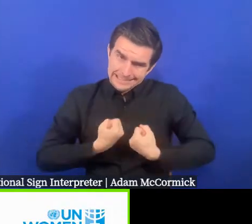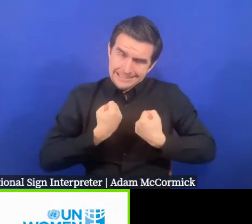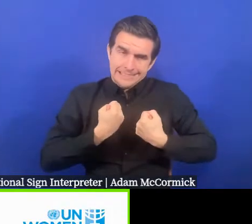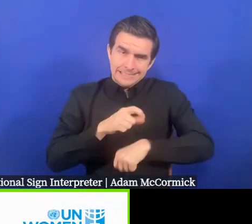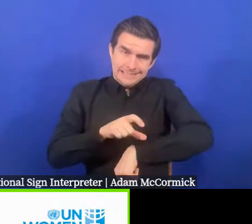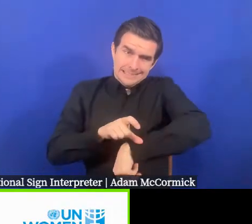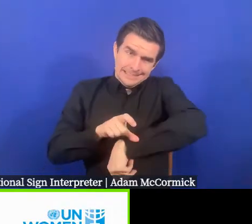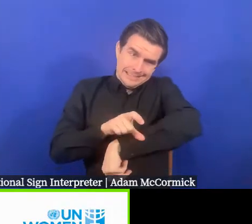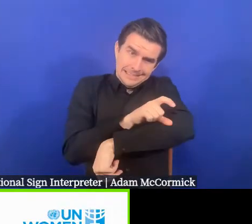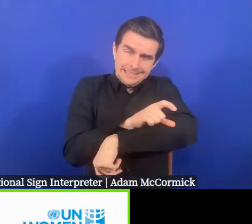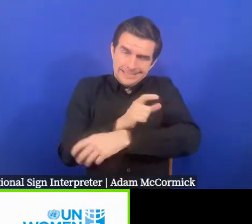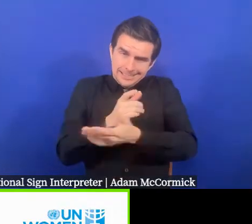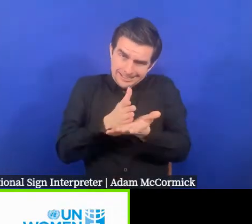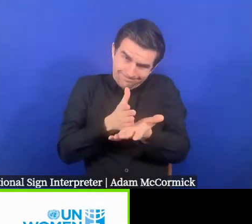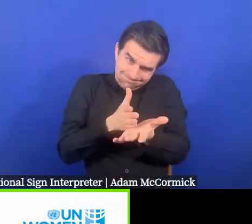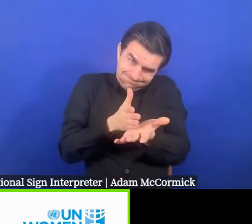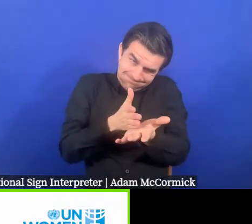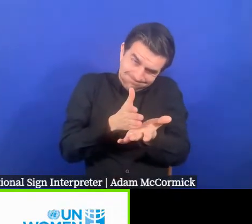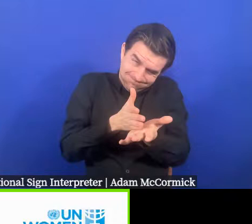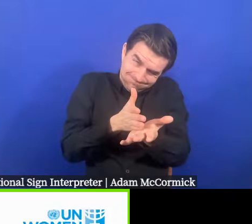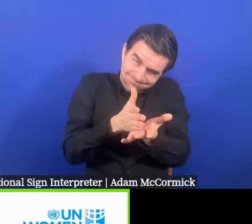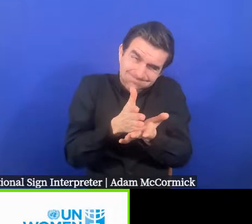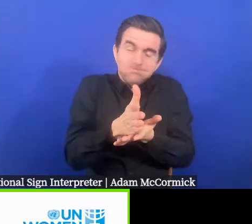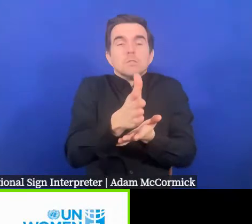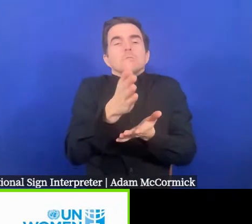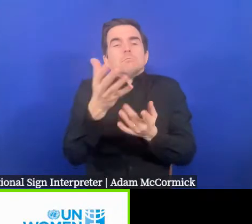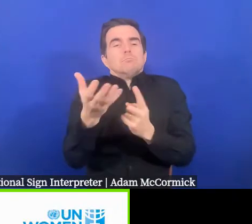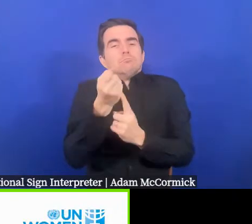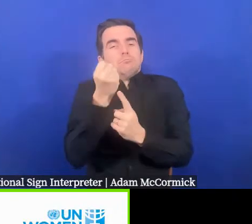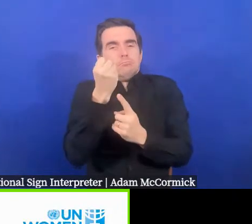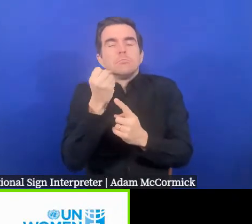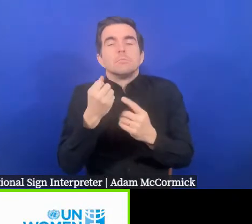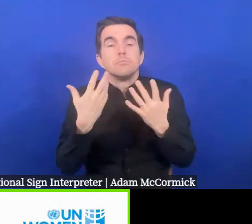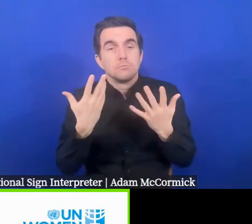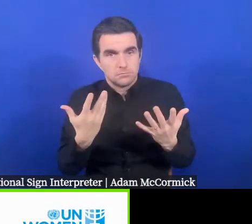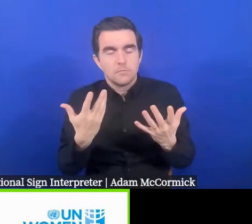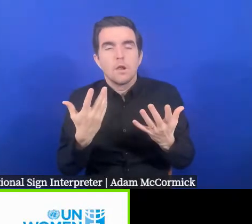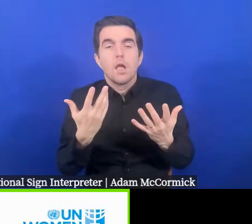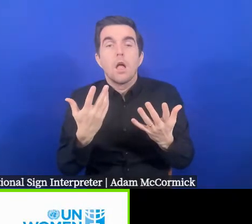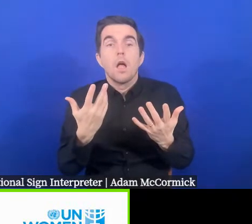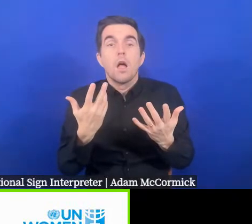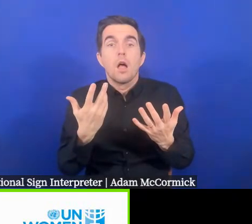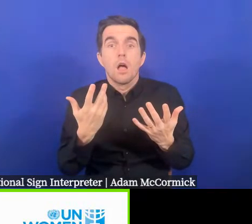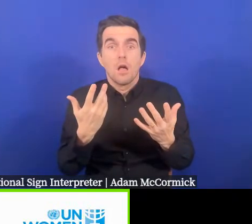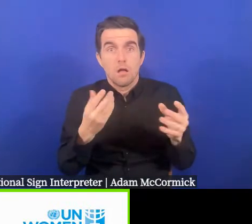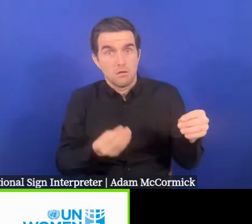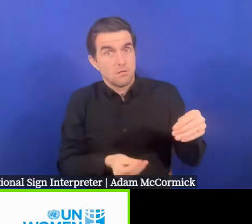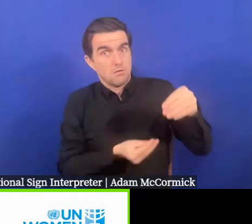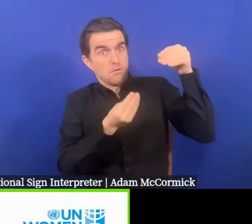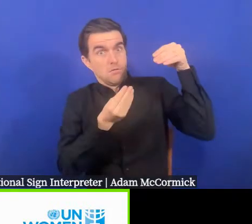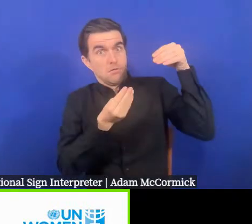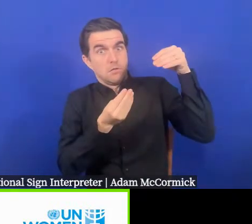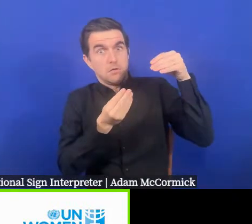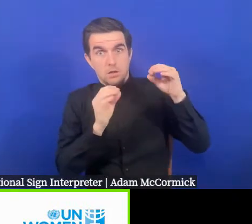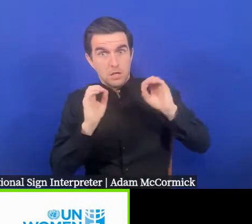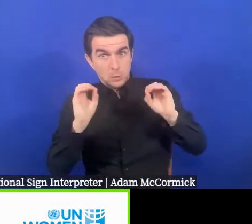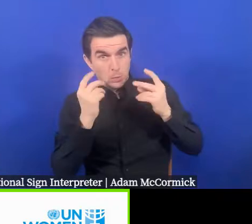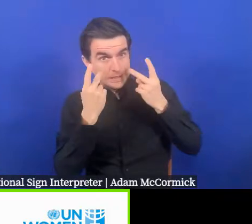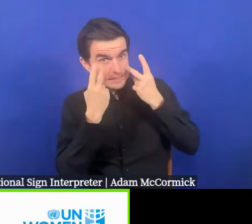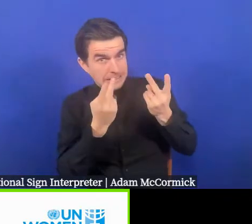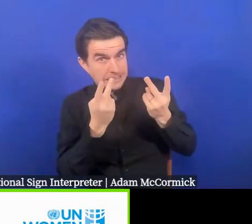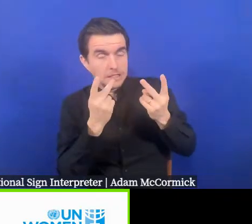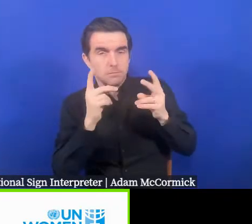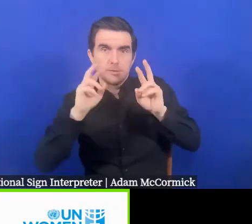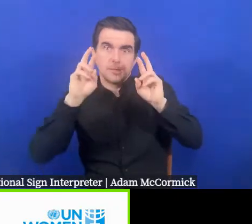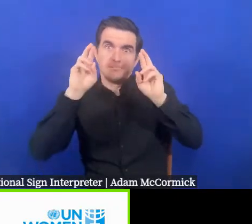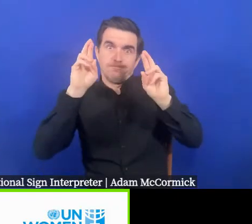it, you're questioning to see it. This kind of persistence, this continued persistence that we can do, these small